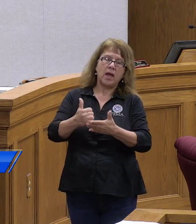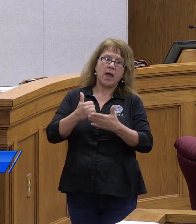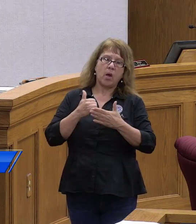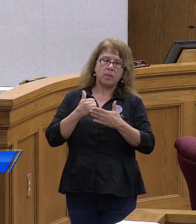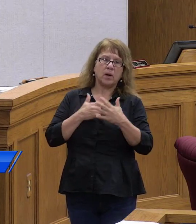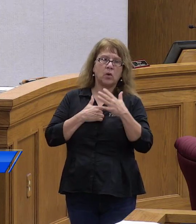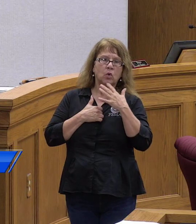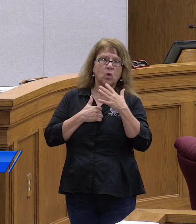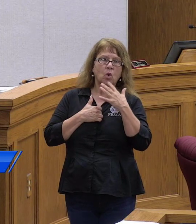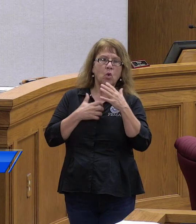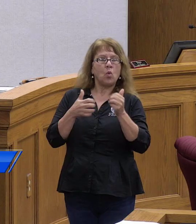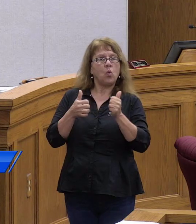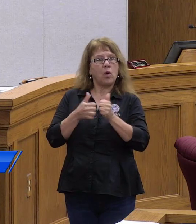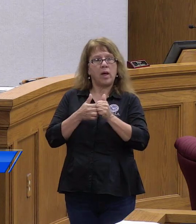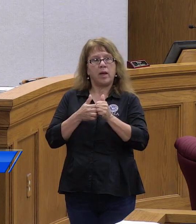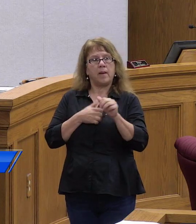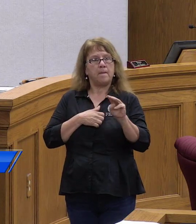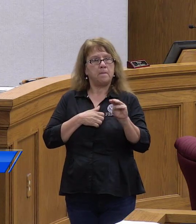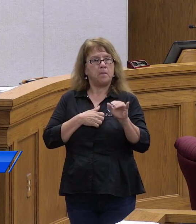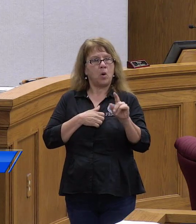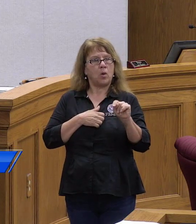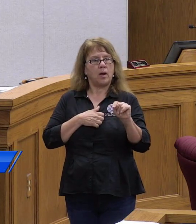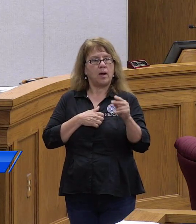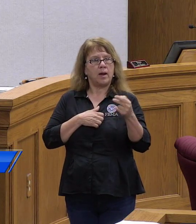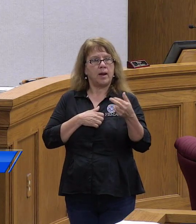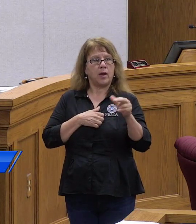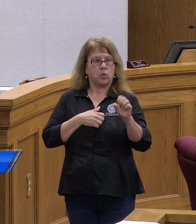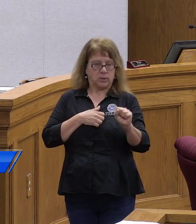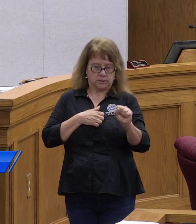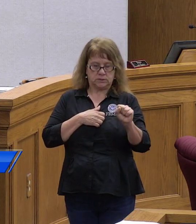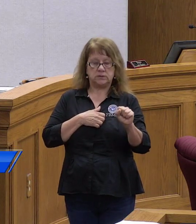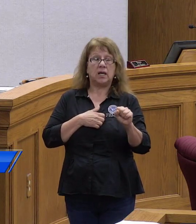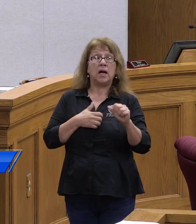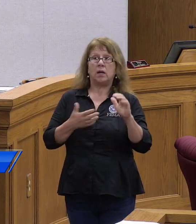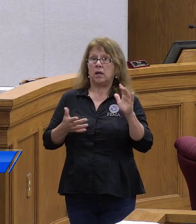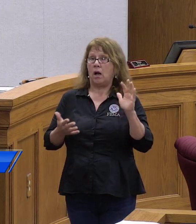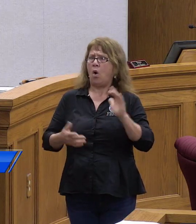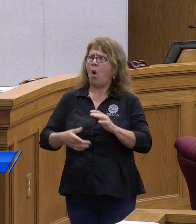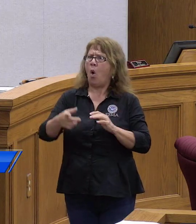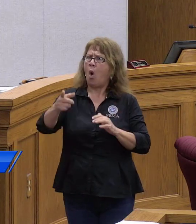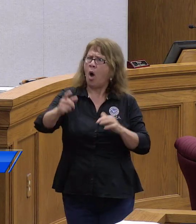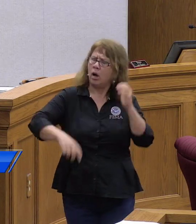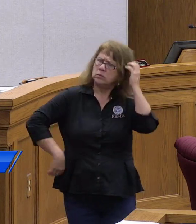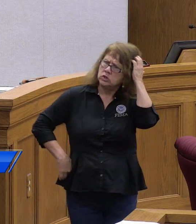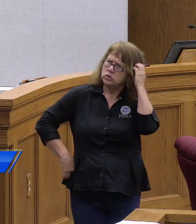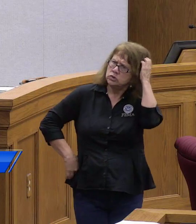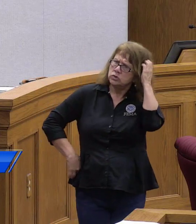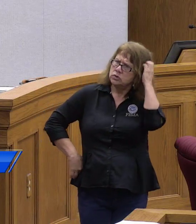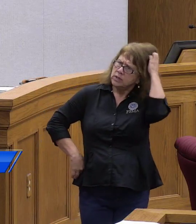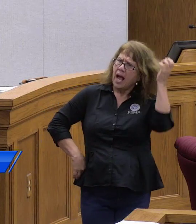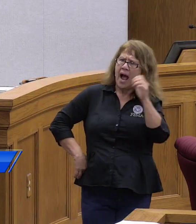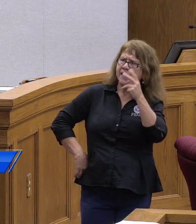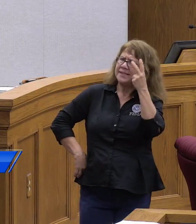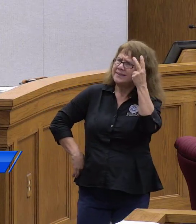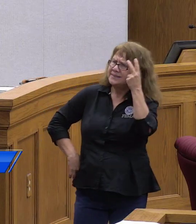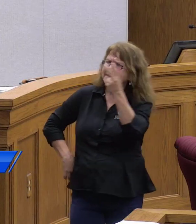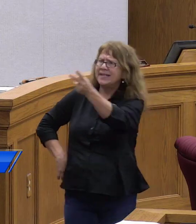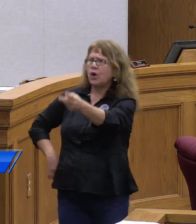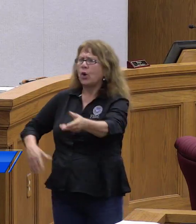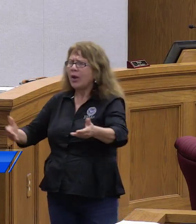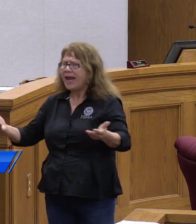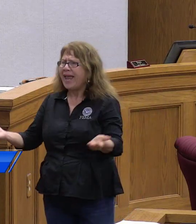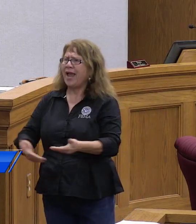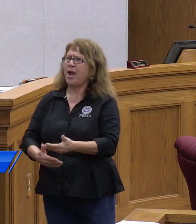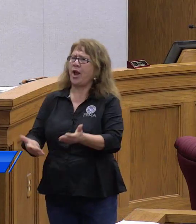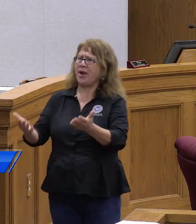with Entergy. They are down to less than 4,000 customers. Oh, I'm sorry, Margaret. I didn't see you here. Why don't I let you speak for